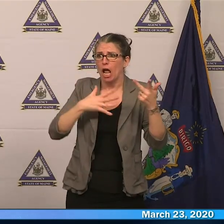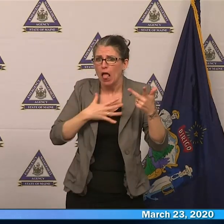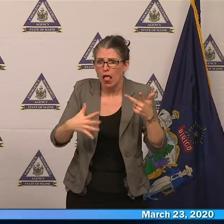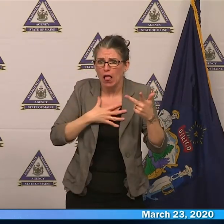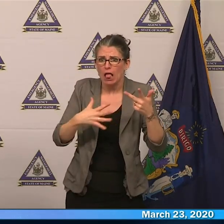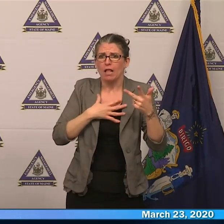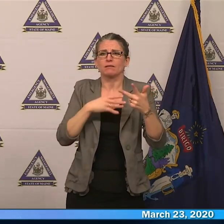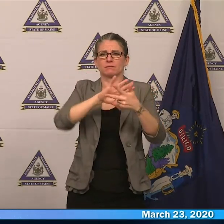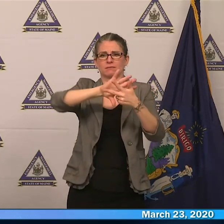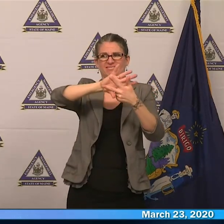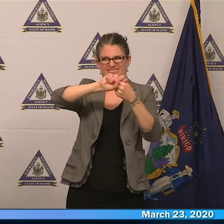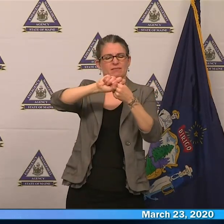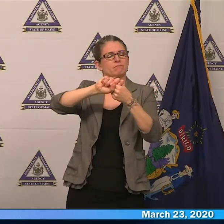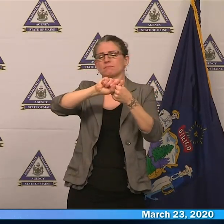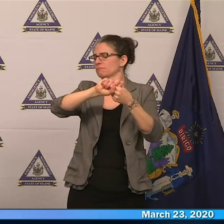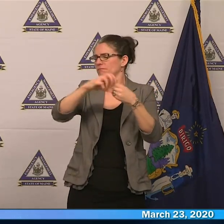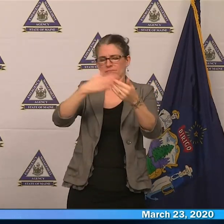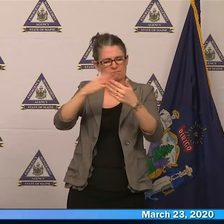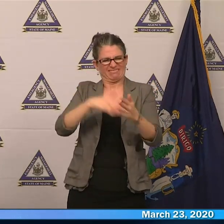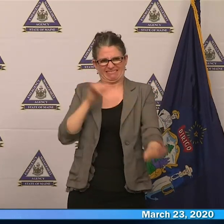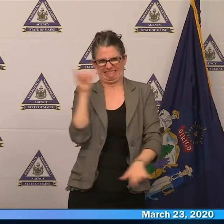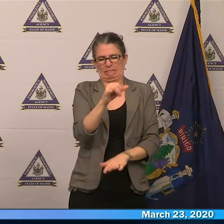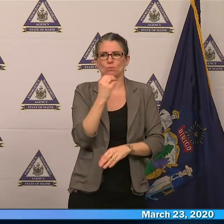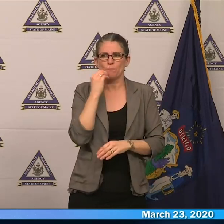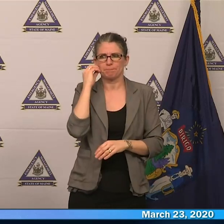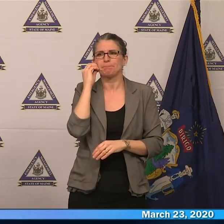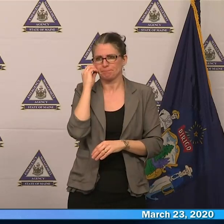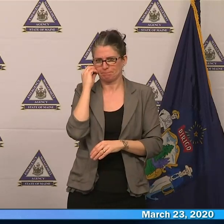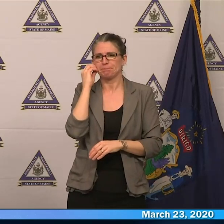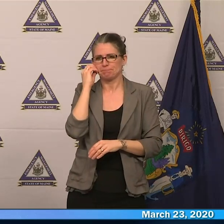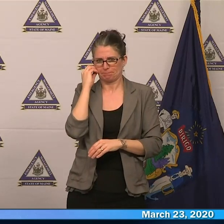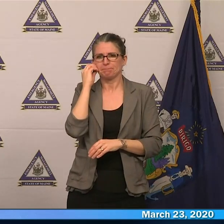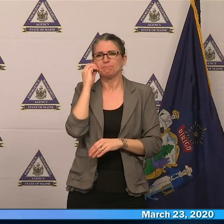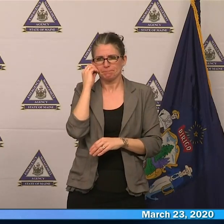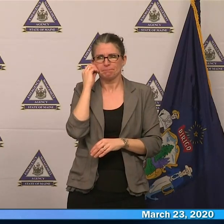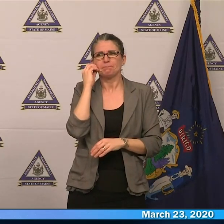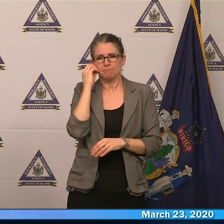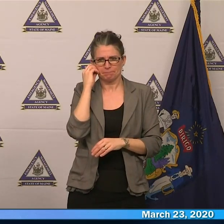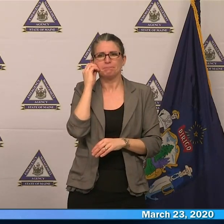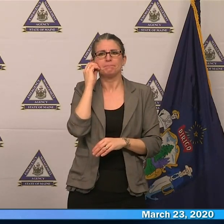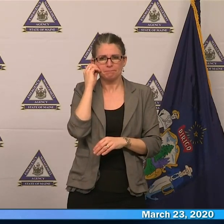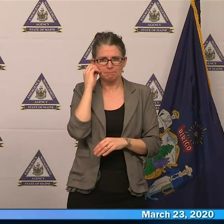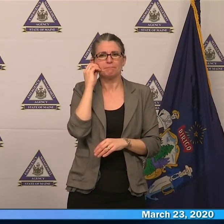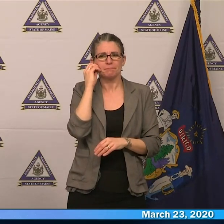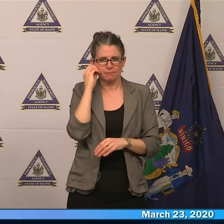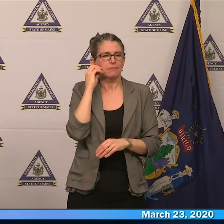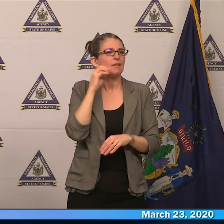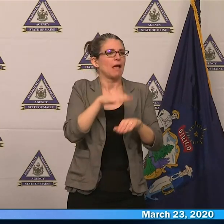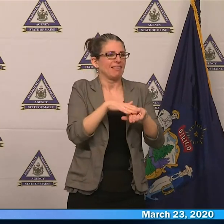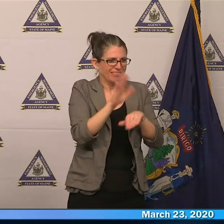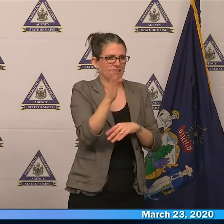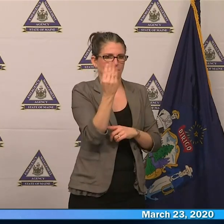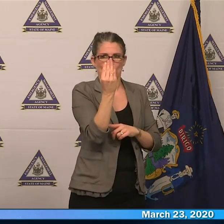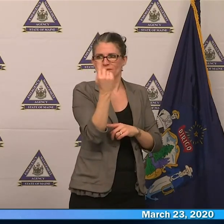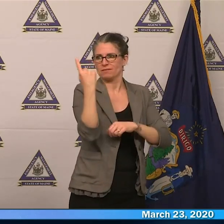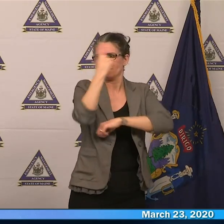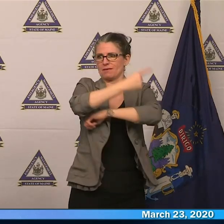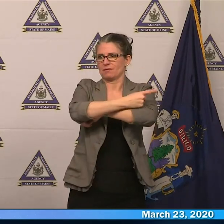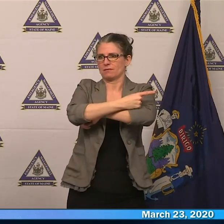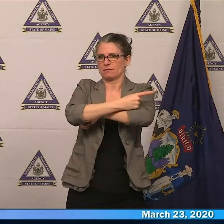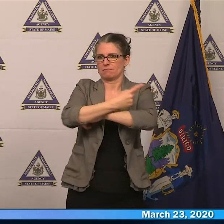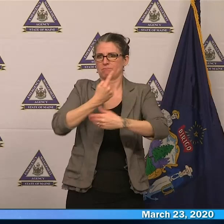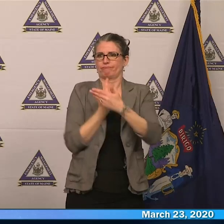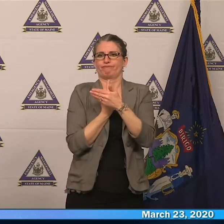home. You stay home and try to keep yourself isolated for at least 14 days and until those symptoms